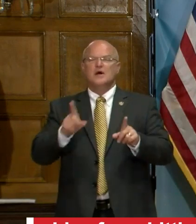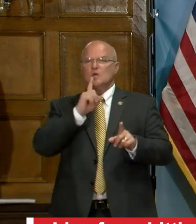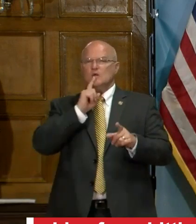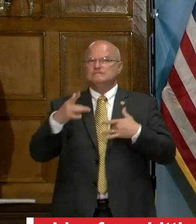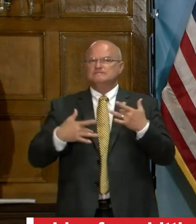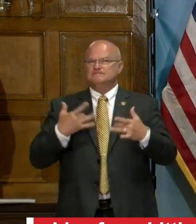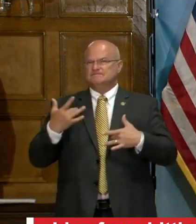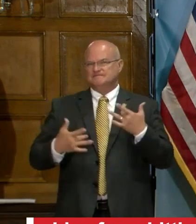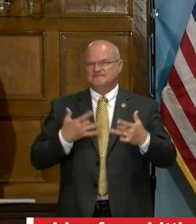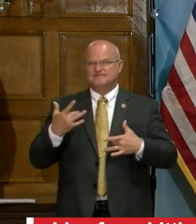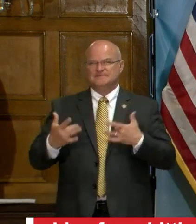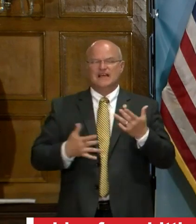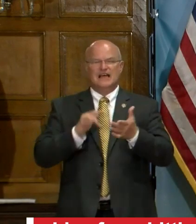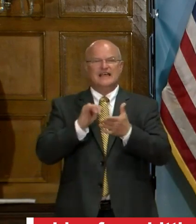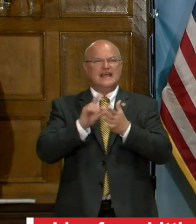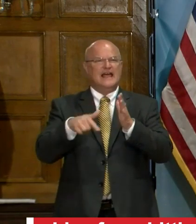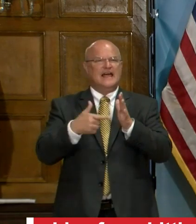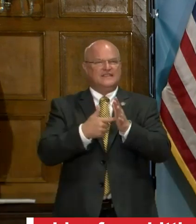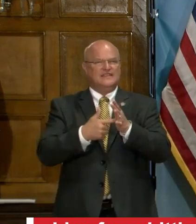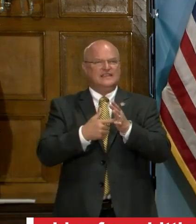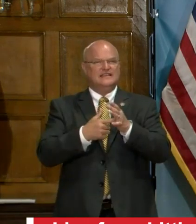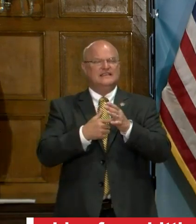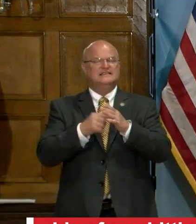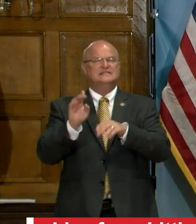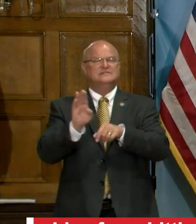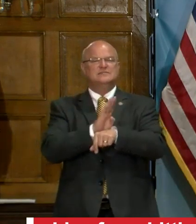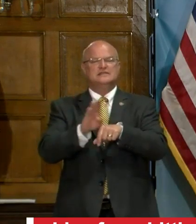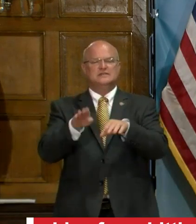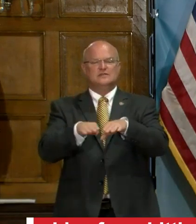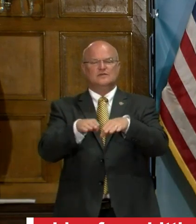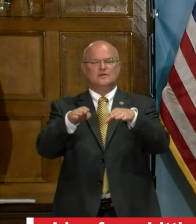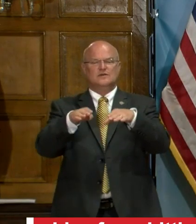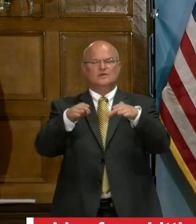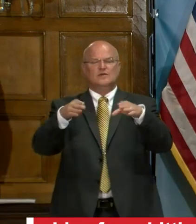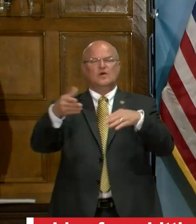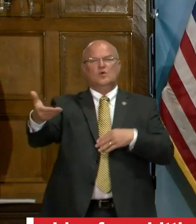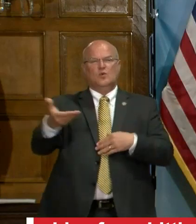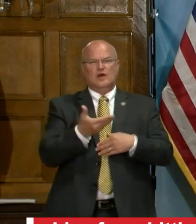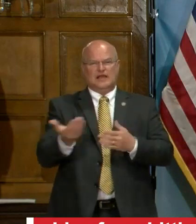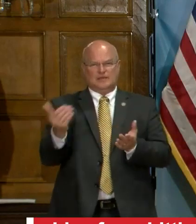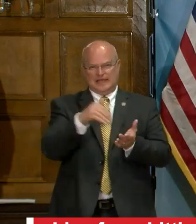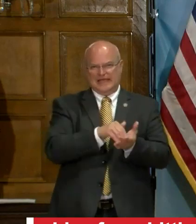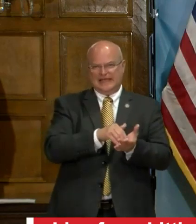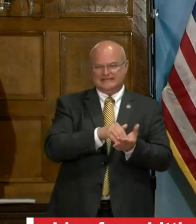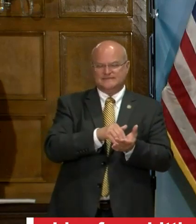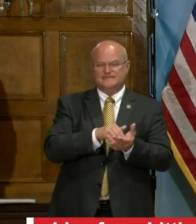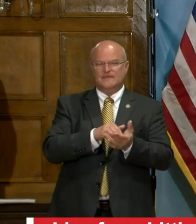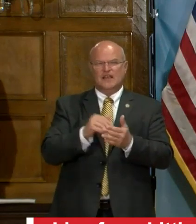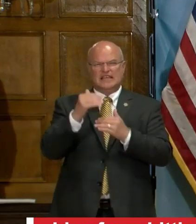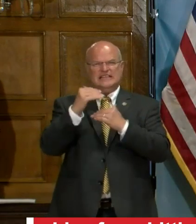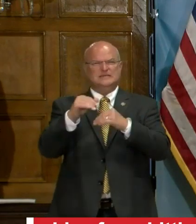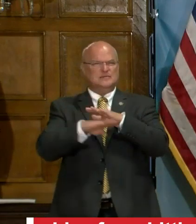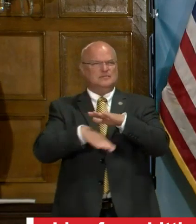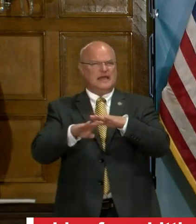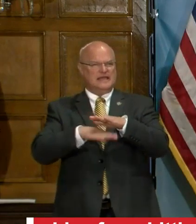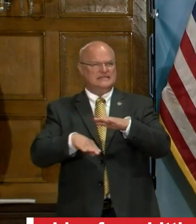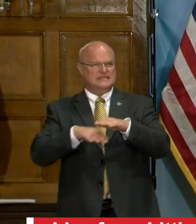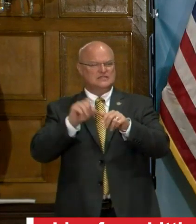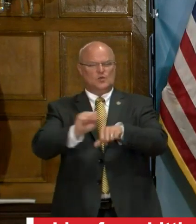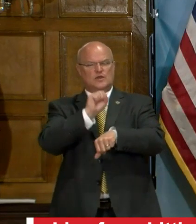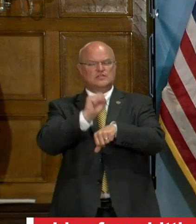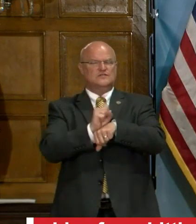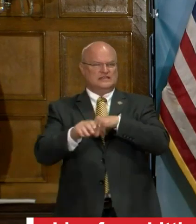really excited that this institution will begin to welcome guests inside again on a limited basis, a